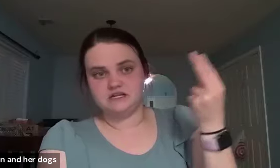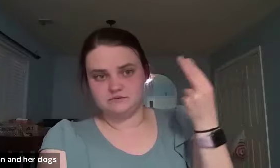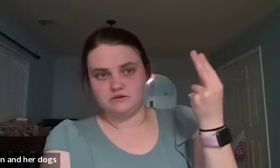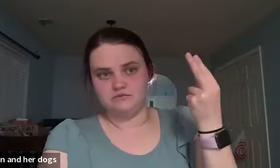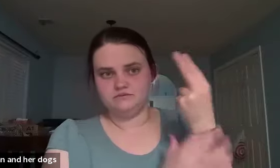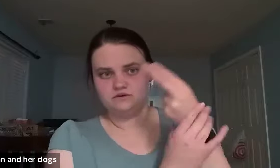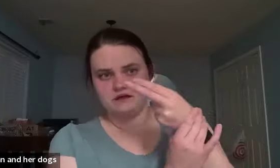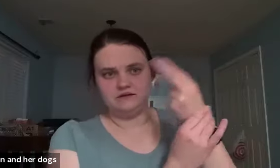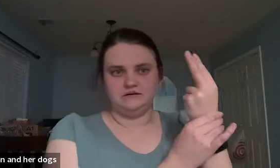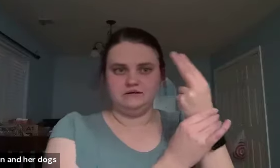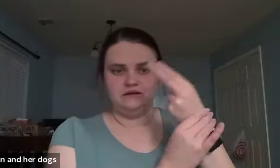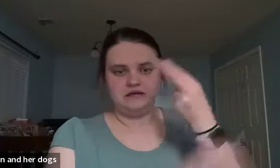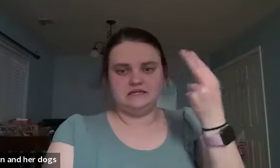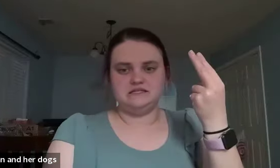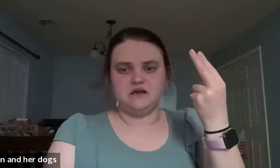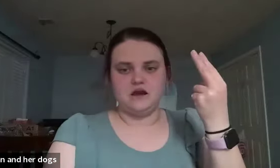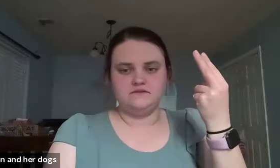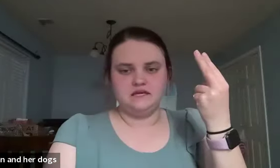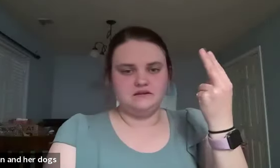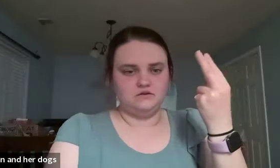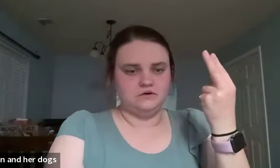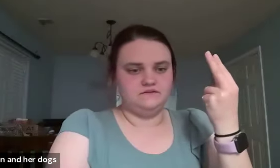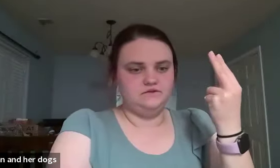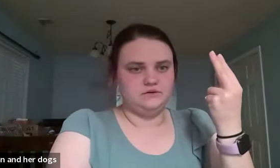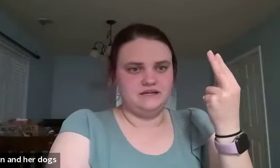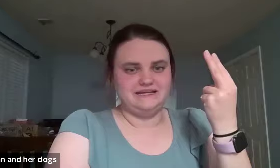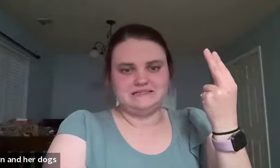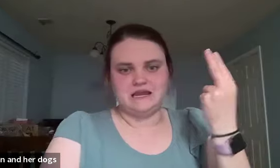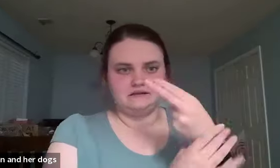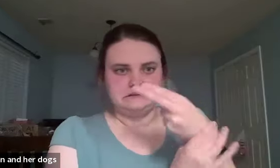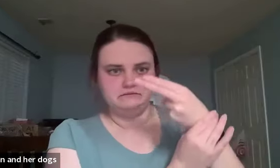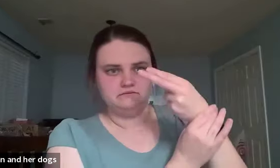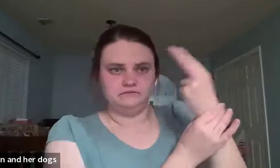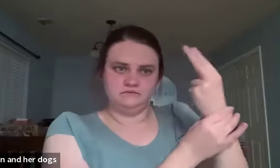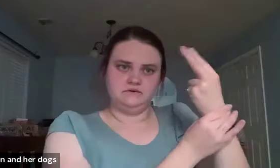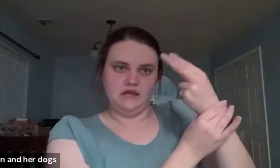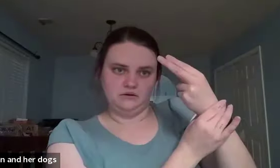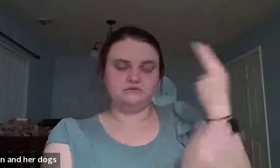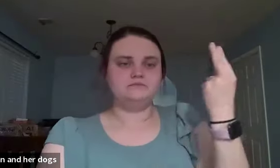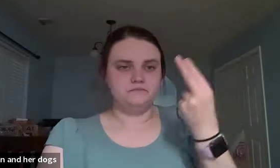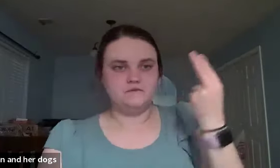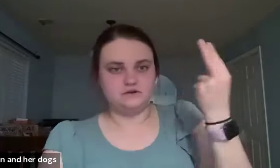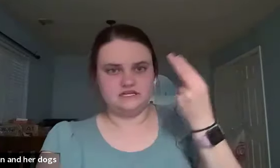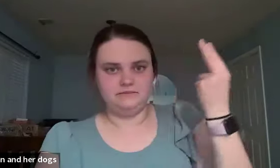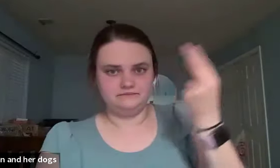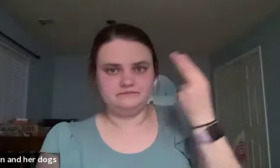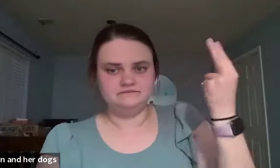Thursday as well. So like, it's not the end of the world if you don't get it exactly angled, Thursday.